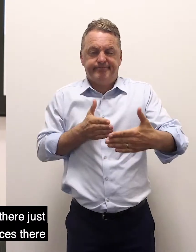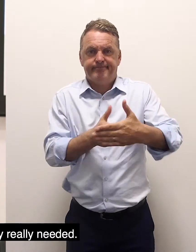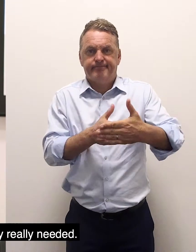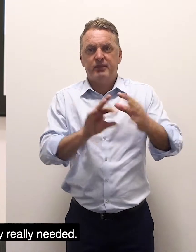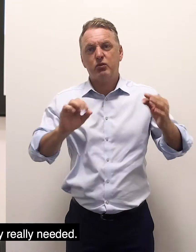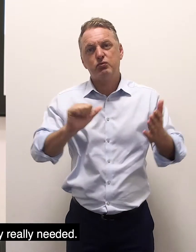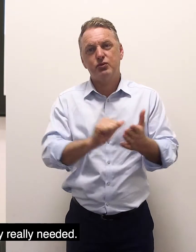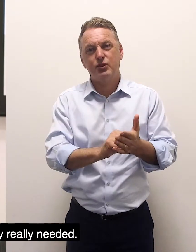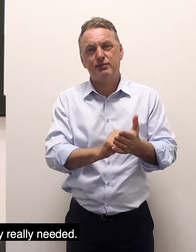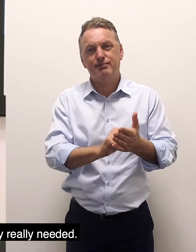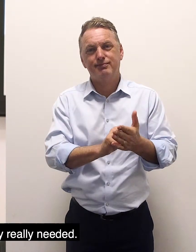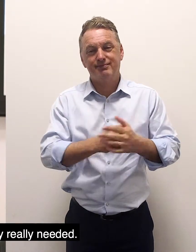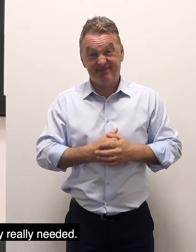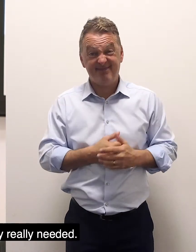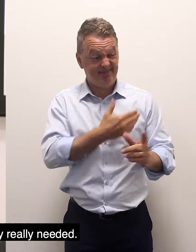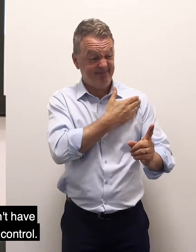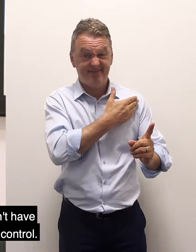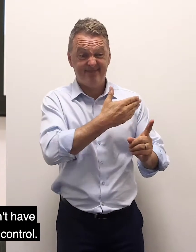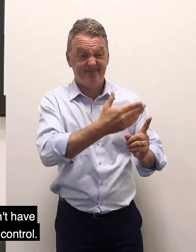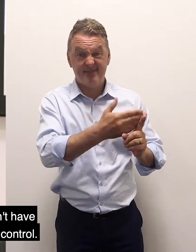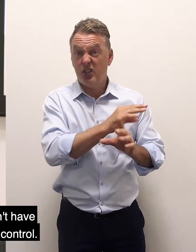resources there to give people what they really needed.